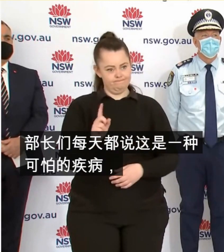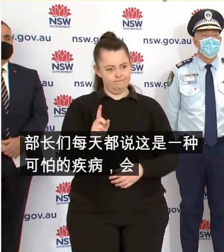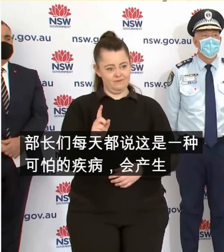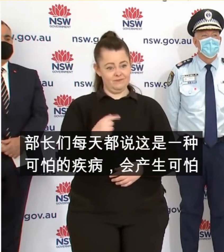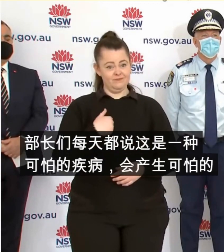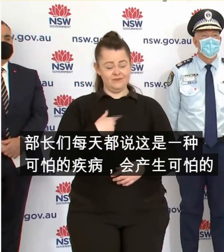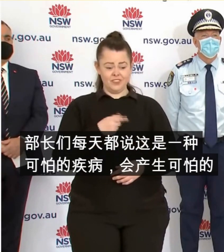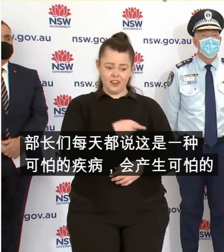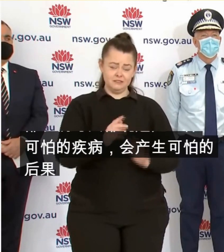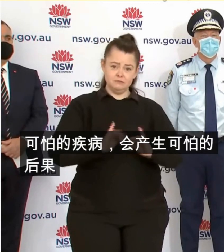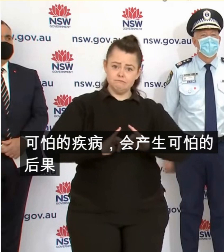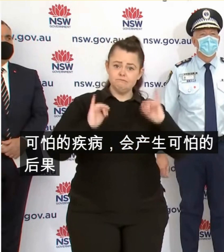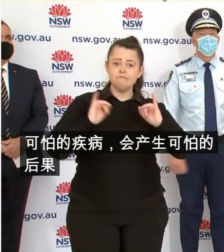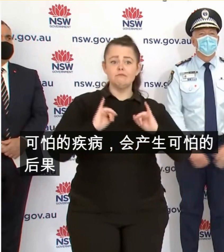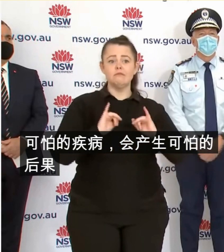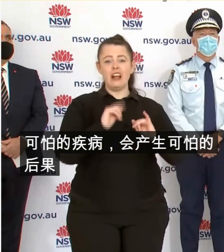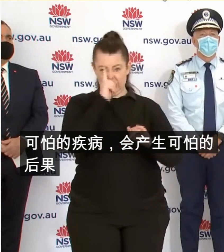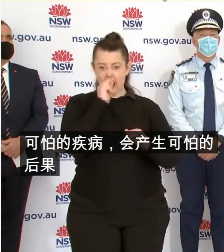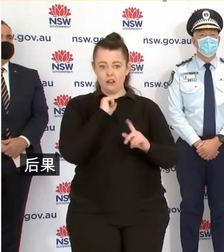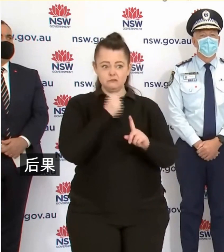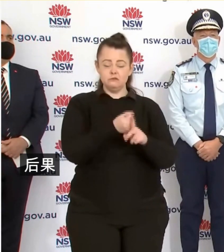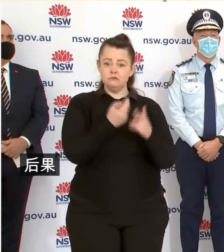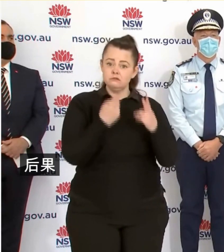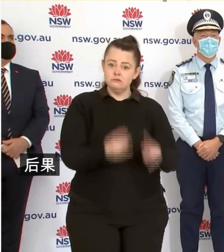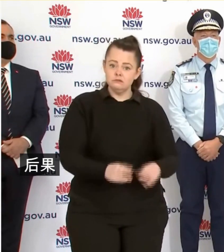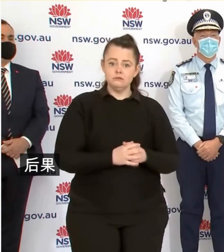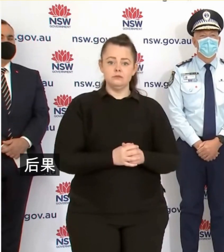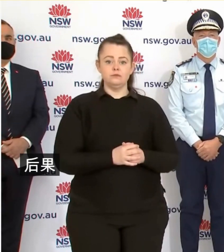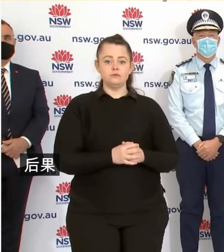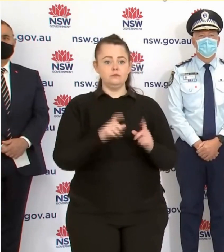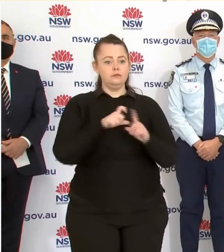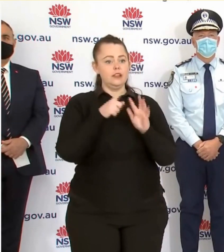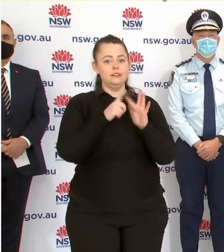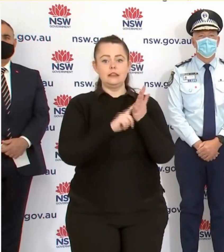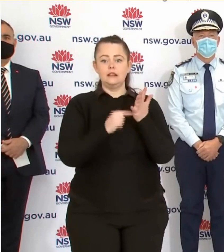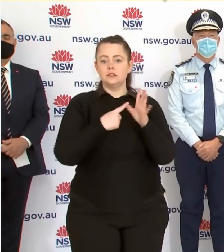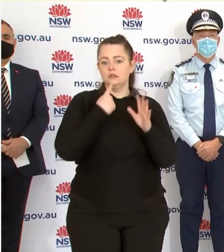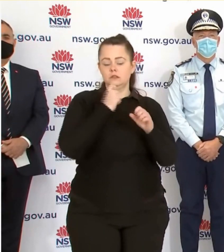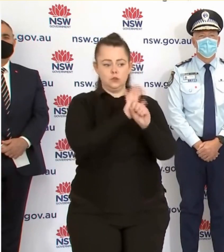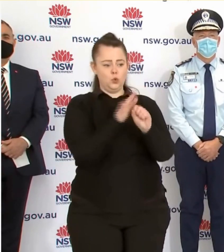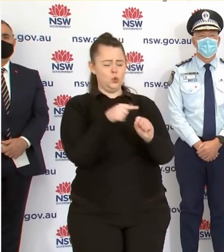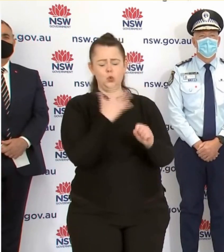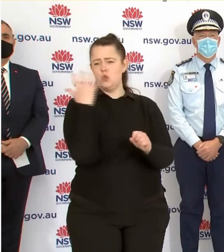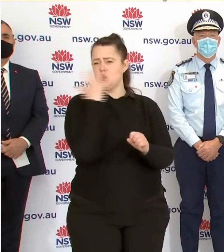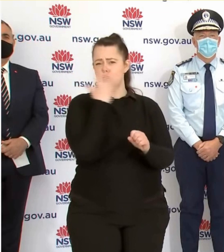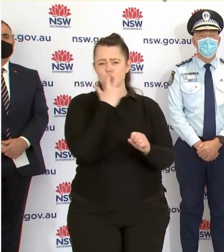is a horrible disease with horrible consequences. Infectious, the Delta strain has an infectiousness to it like we've never